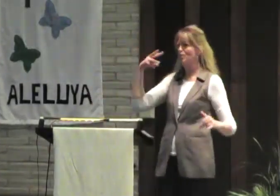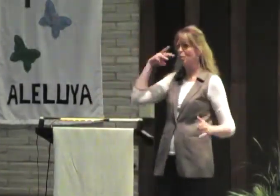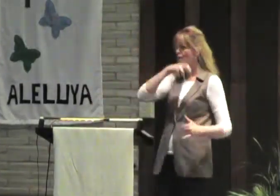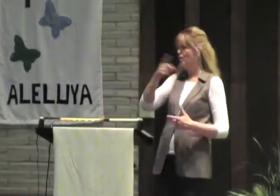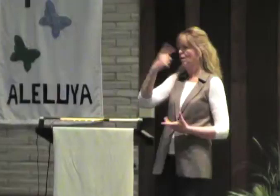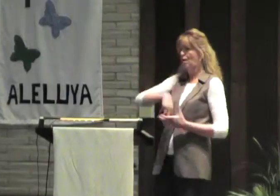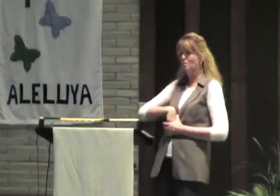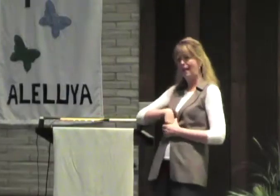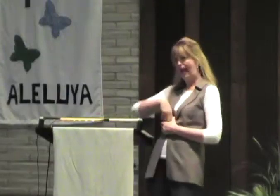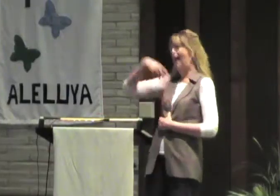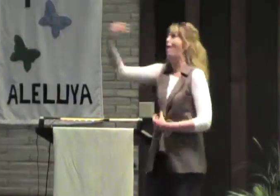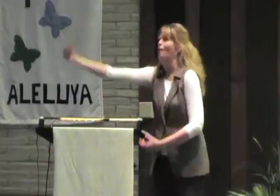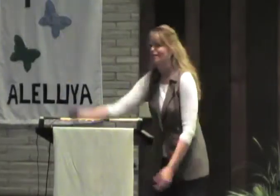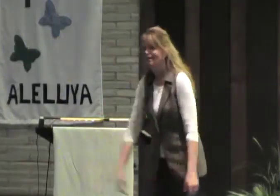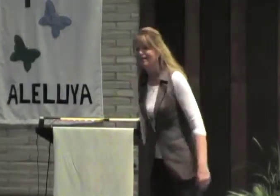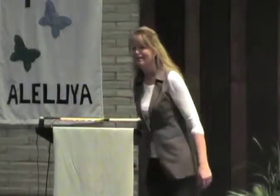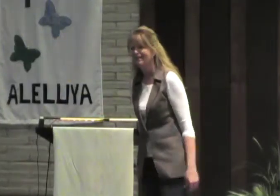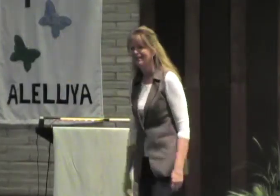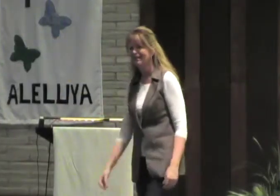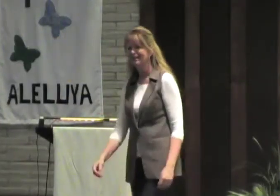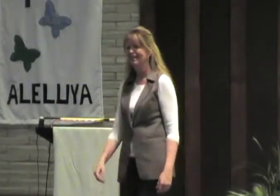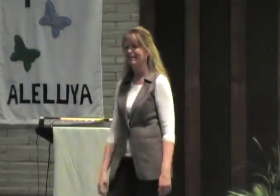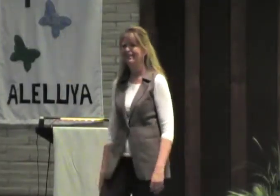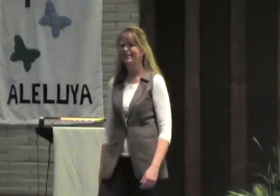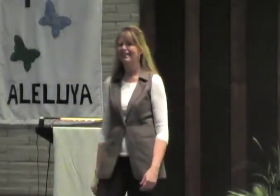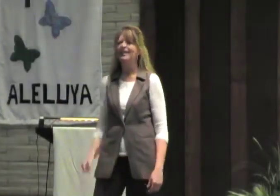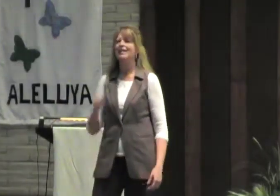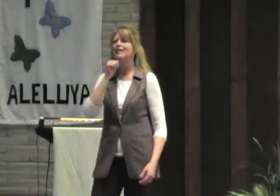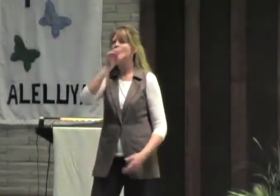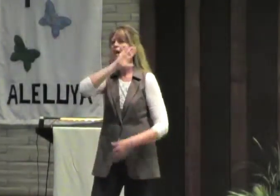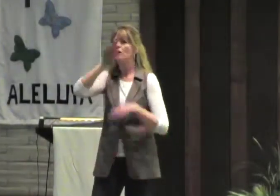still, something is weird. Something weird comes out.